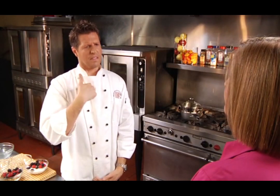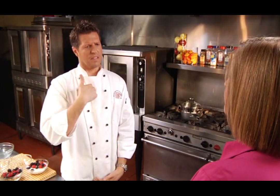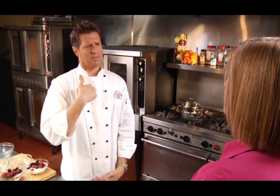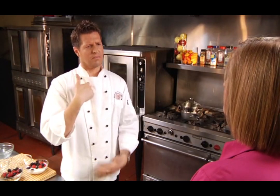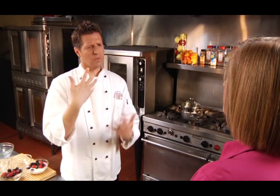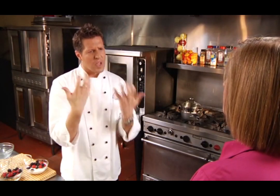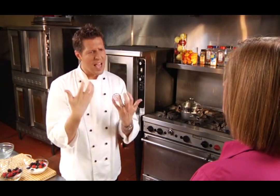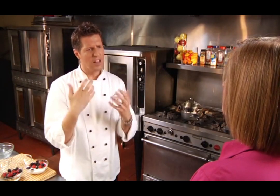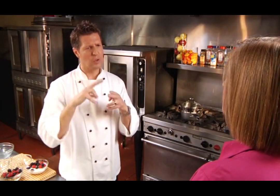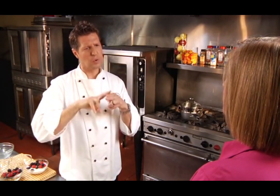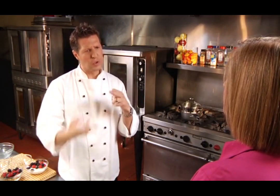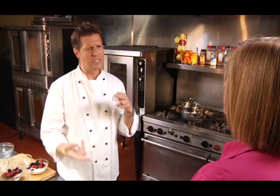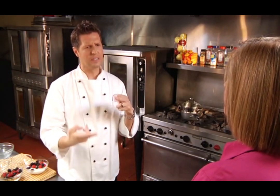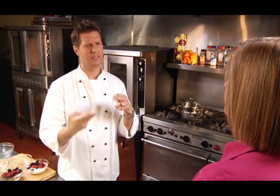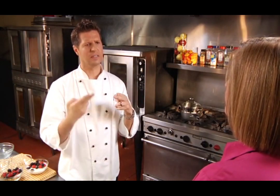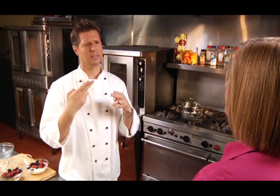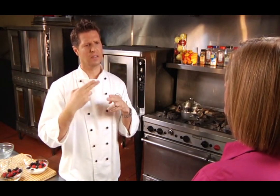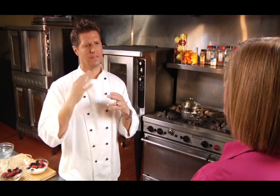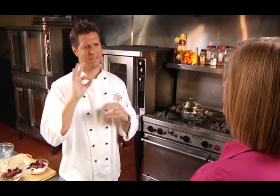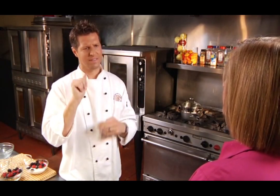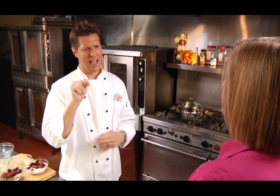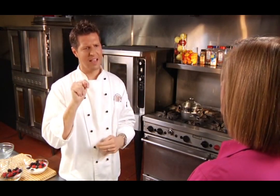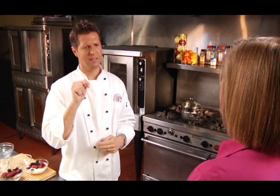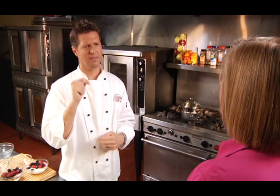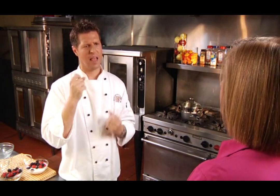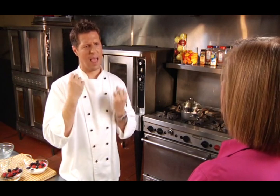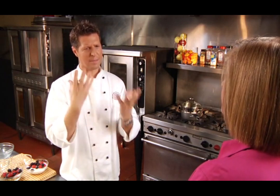So if I want to lose fat, how many calories do I need to cut?